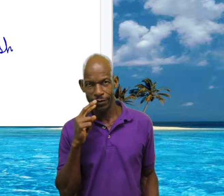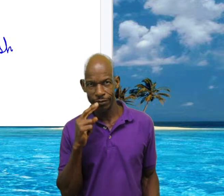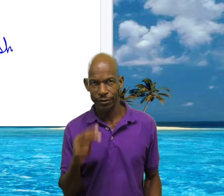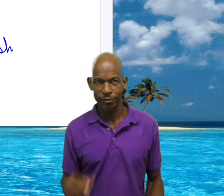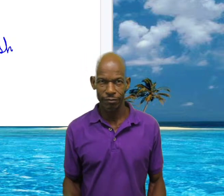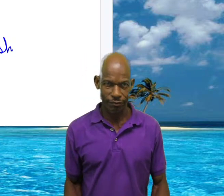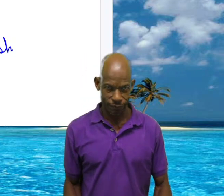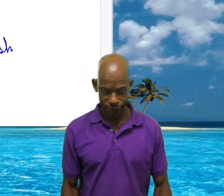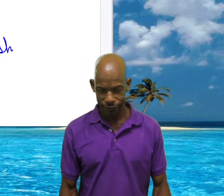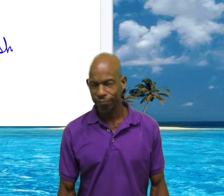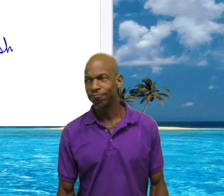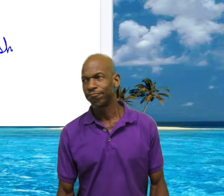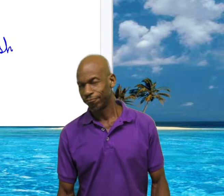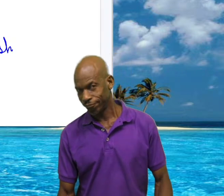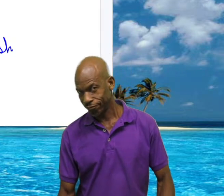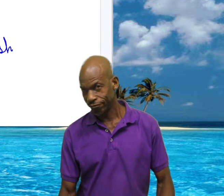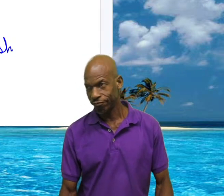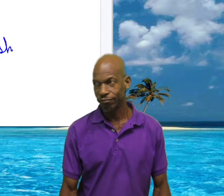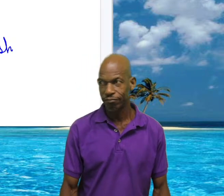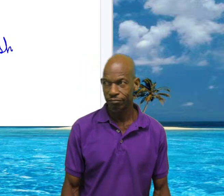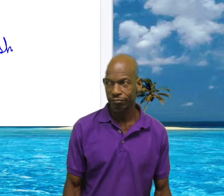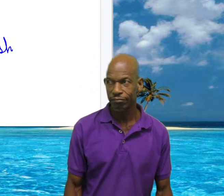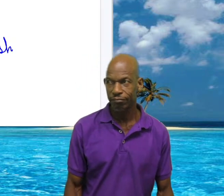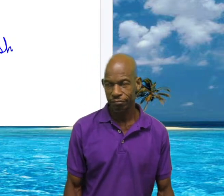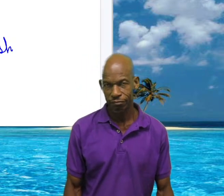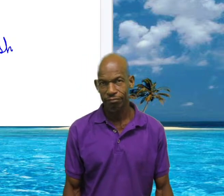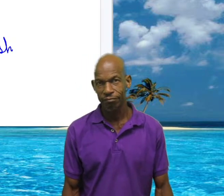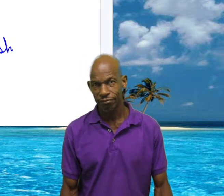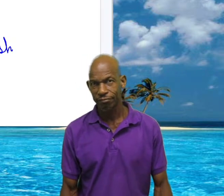sign. So sign language has action verbs.